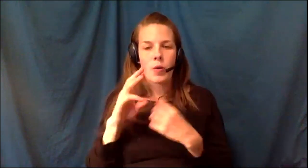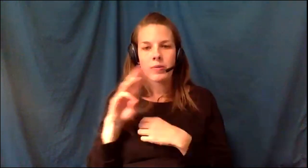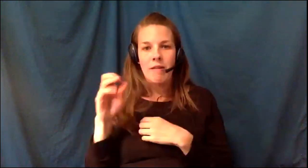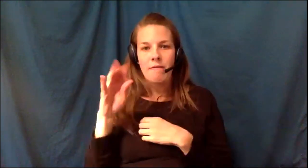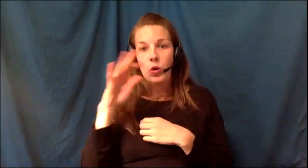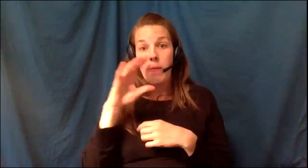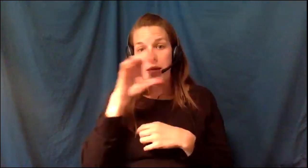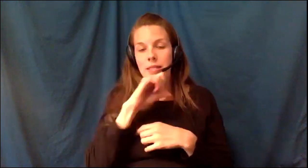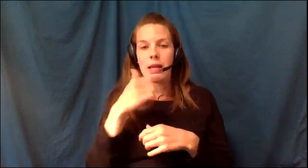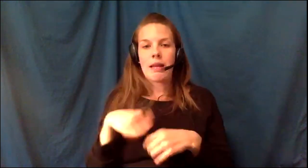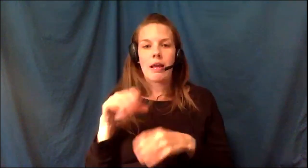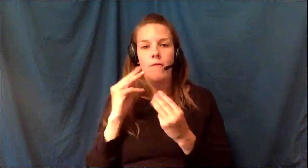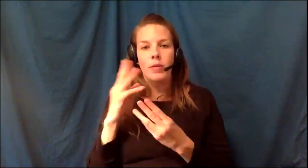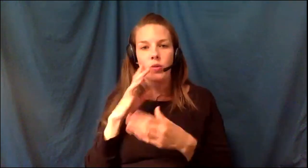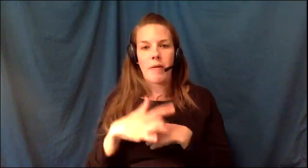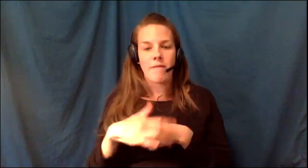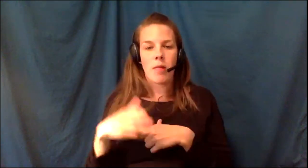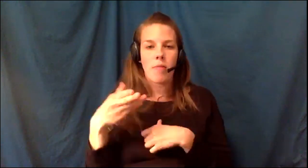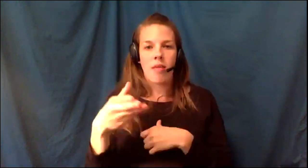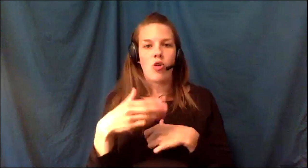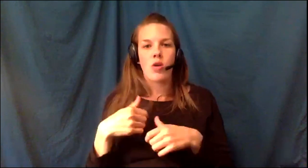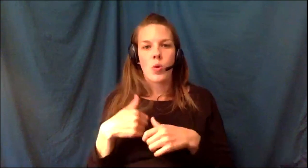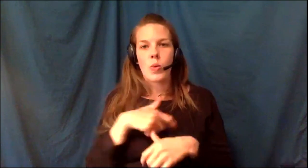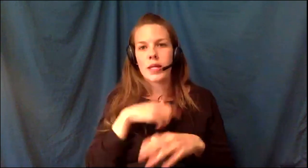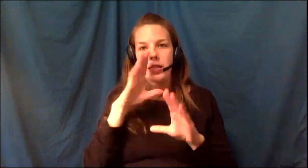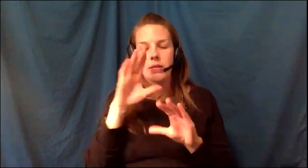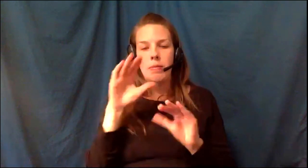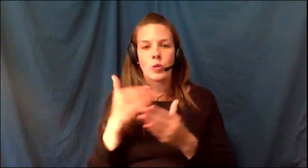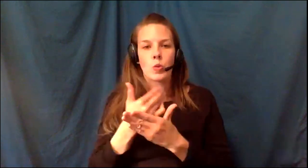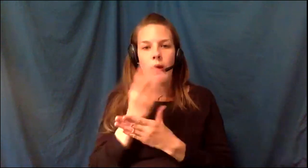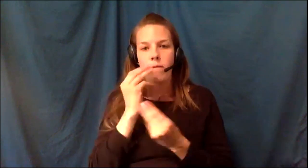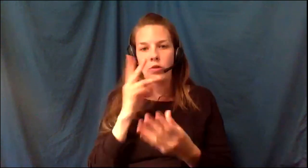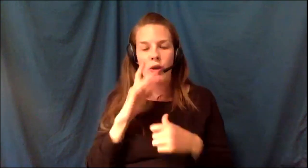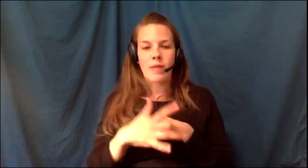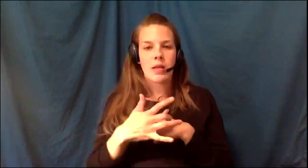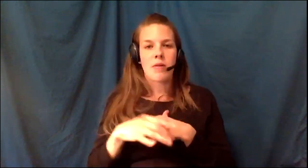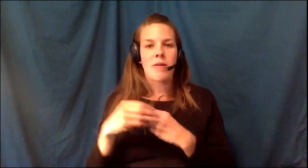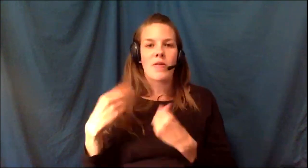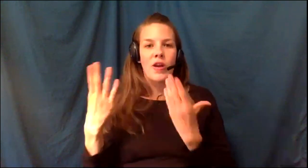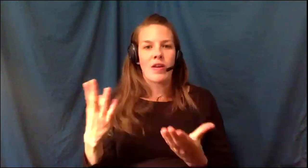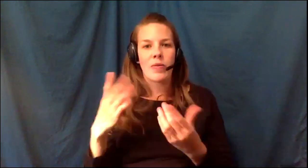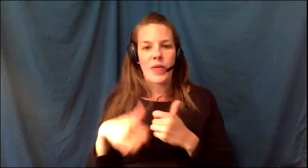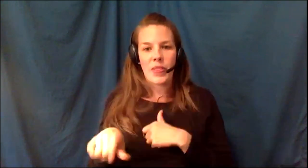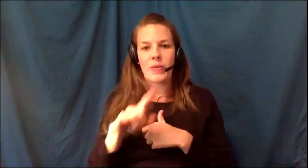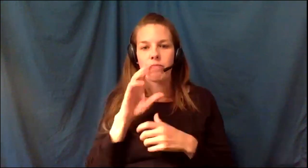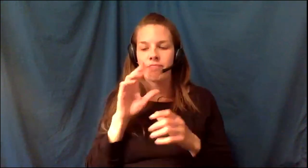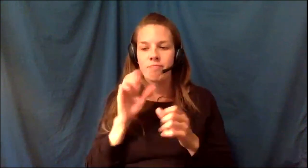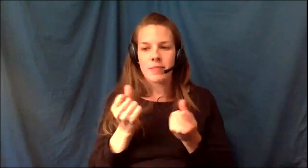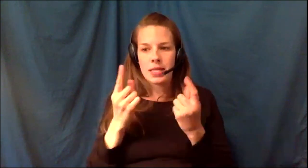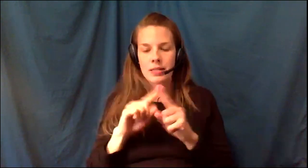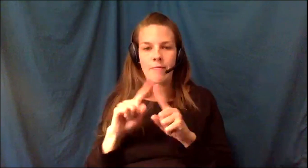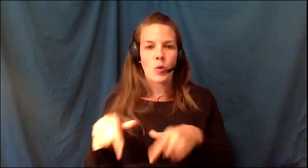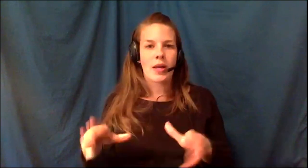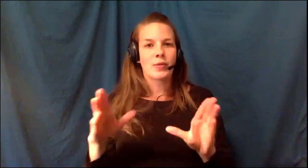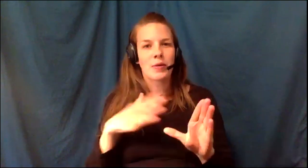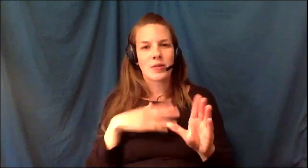will be available there for you. And we do anticipate, as new information is available, providing it to you through a variety of means. So just be